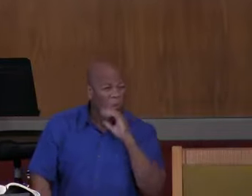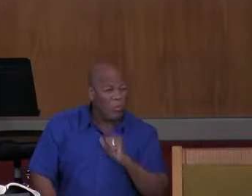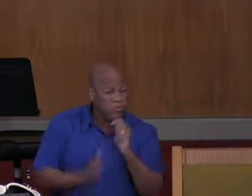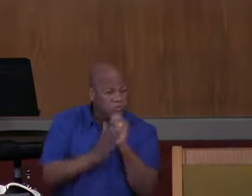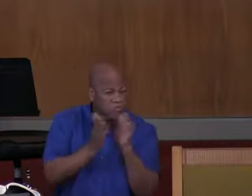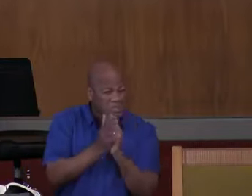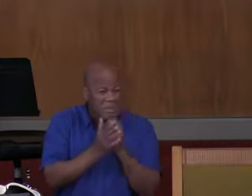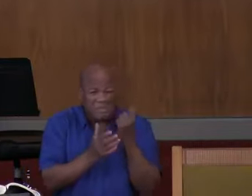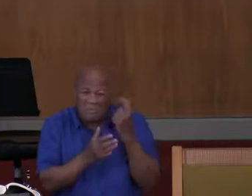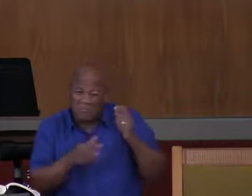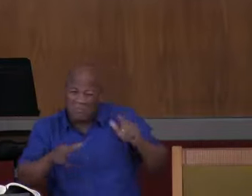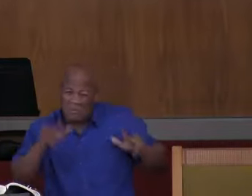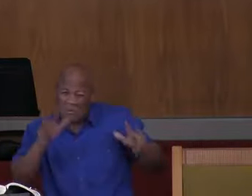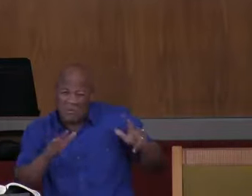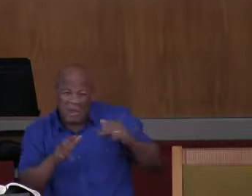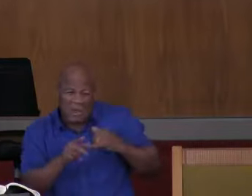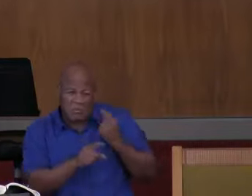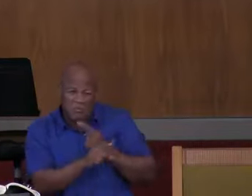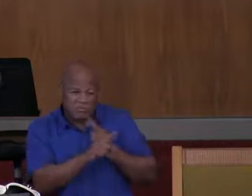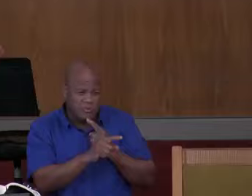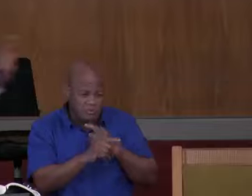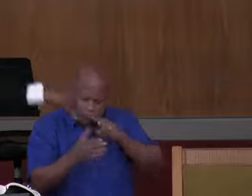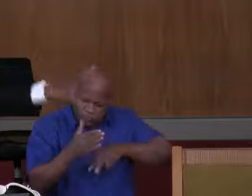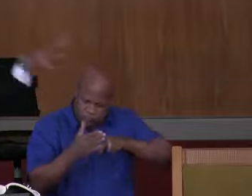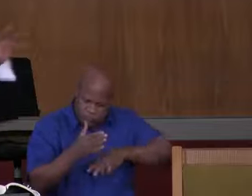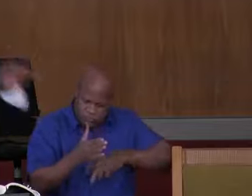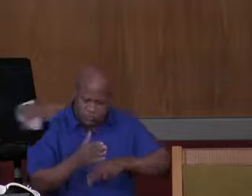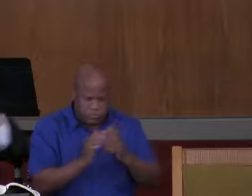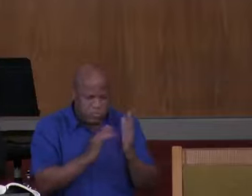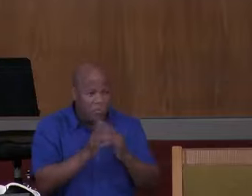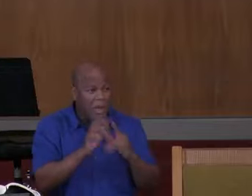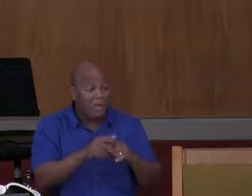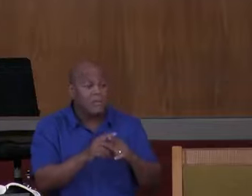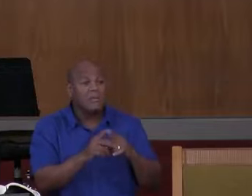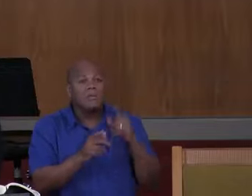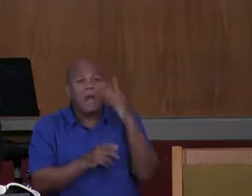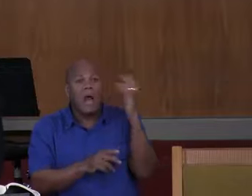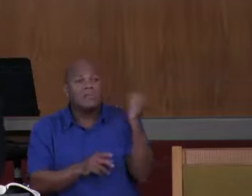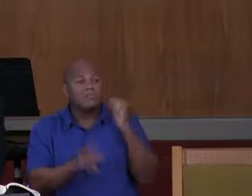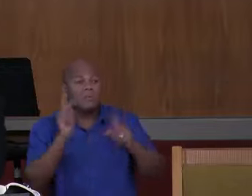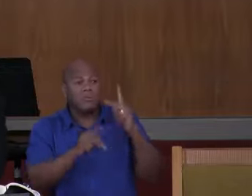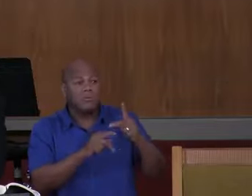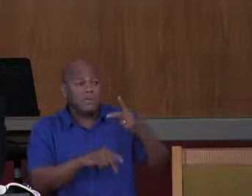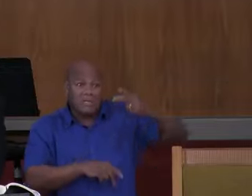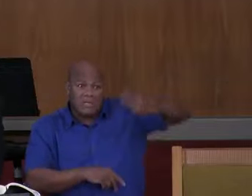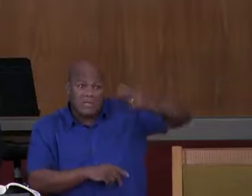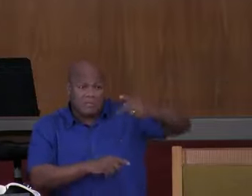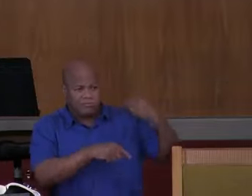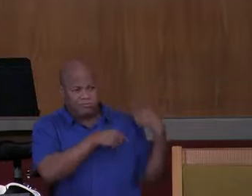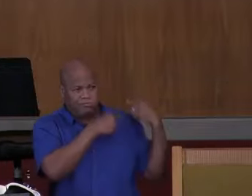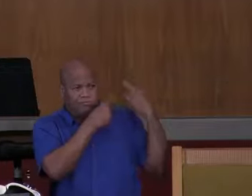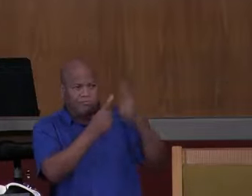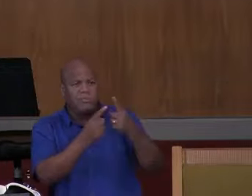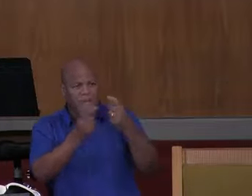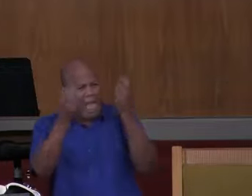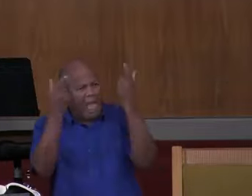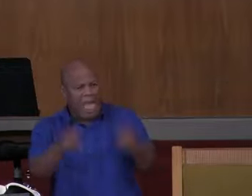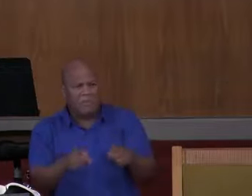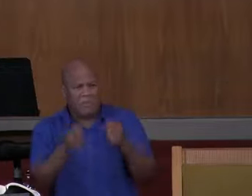some of us who are not regular Bible readers, but throughout the history of God's people's mountain shows up in their